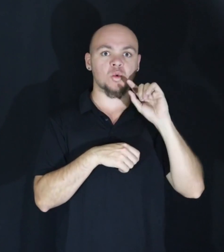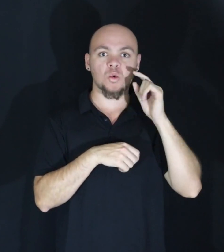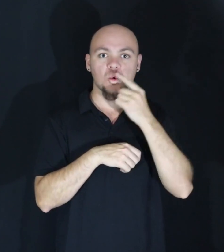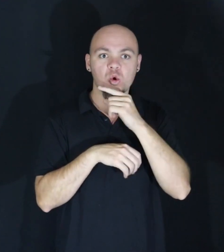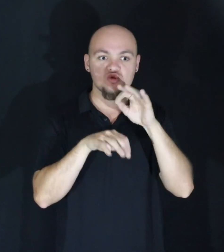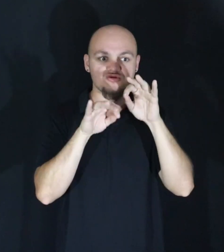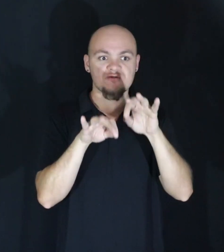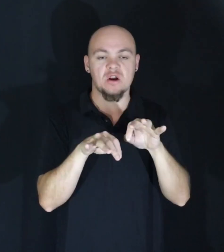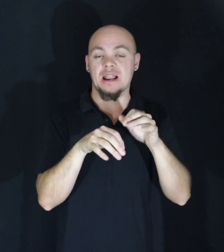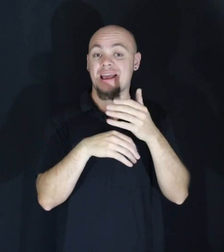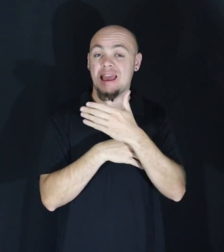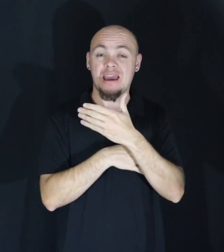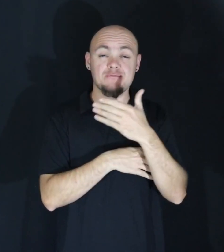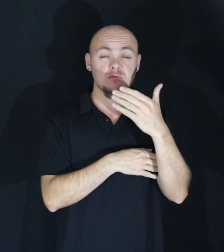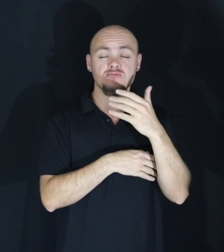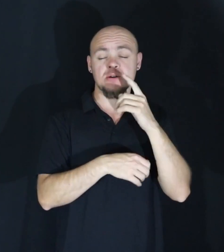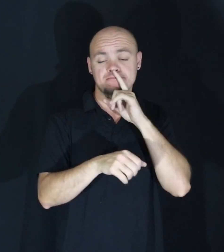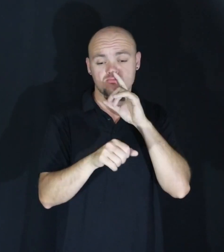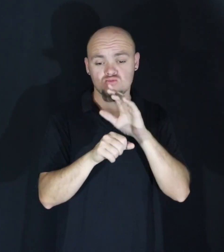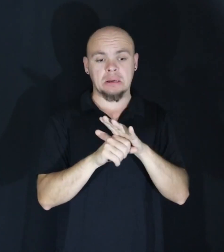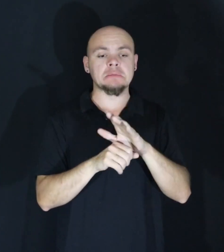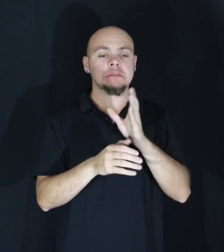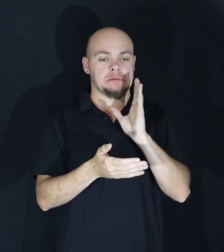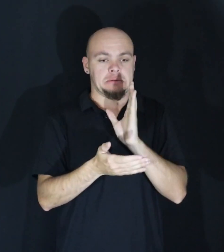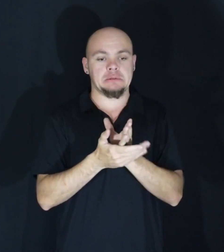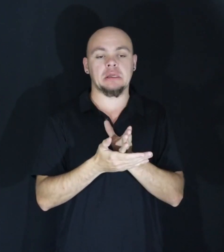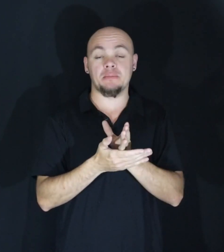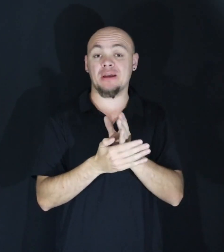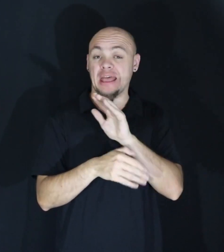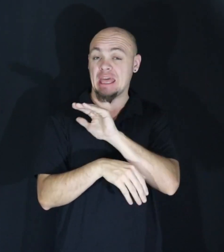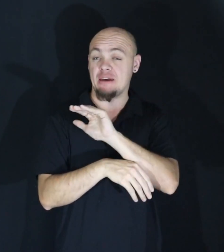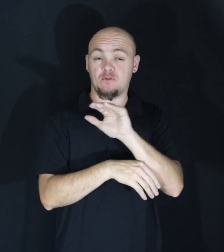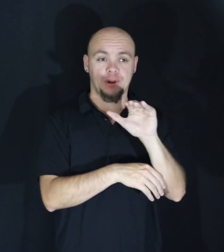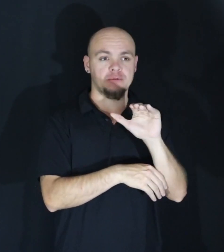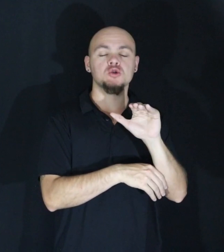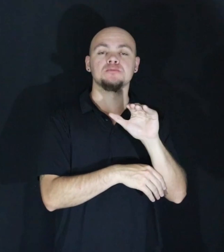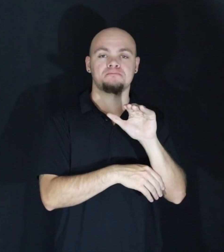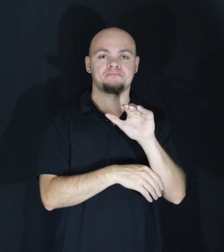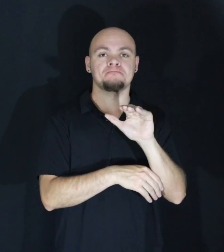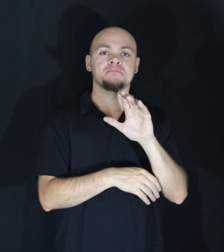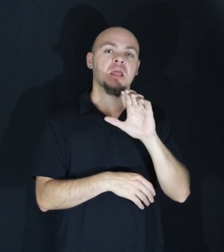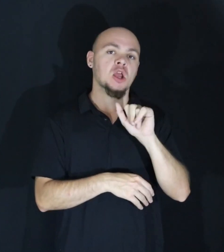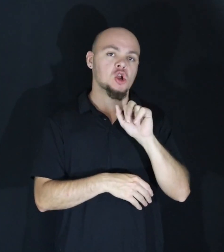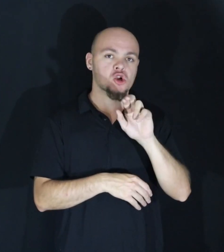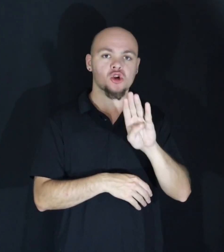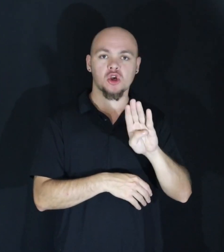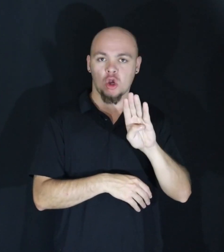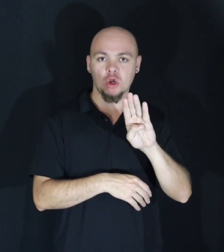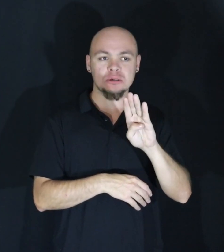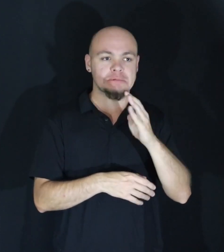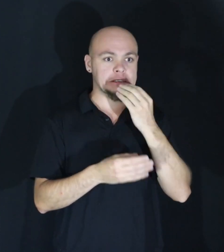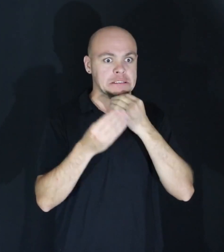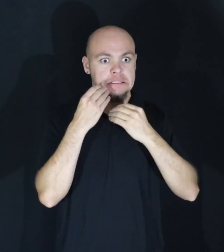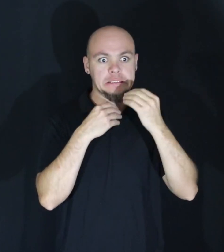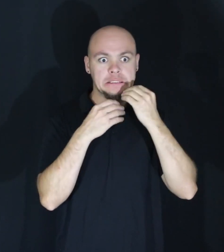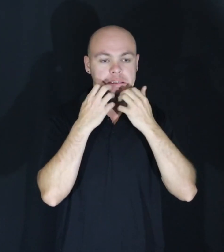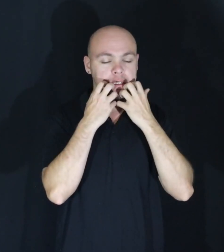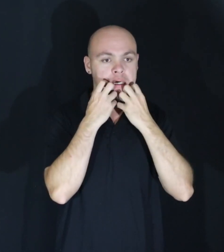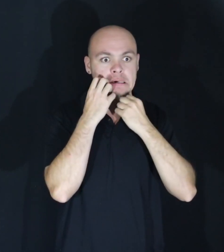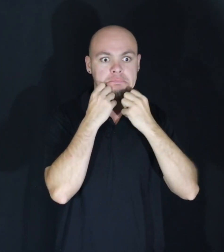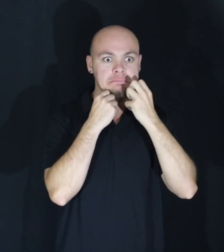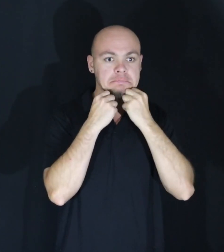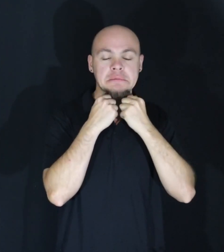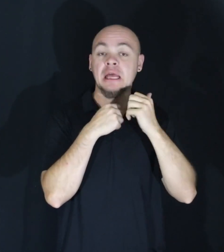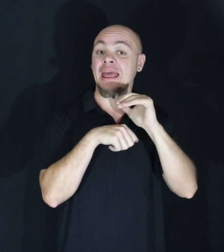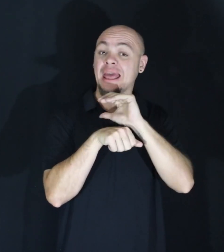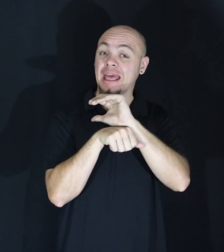I vowed to stop. Every afternoon, I caved into garbage again. Every